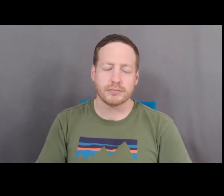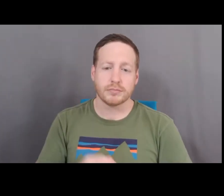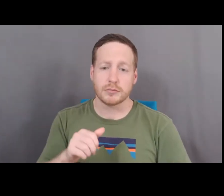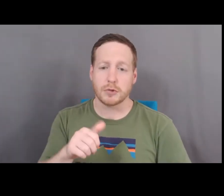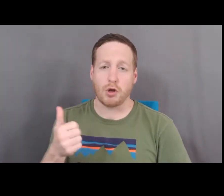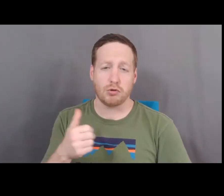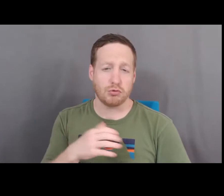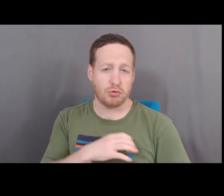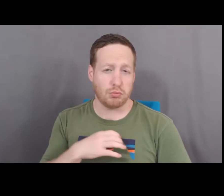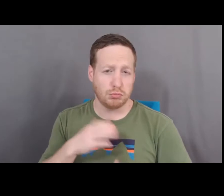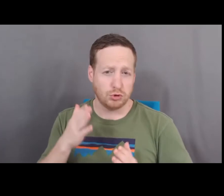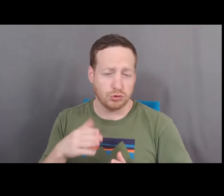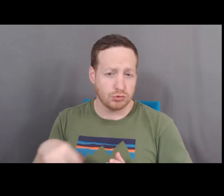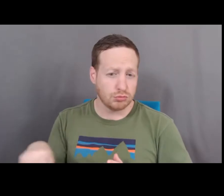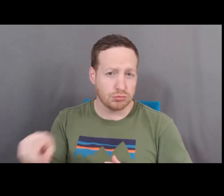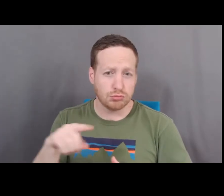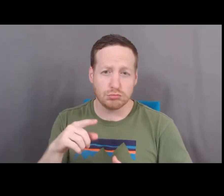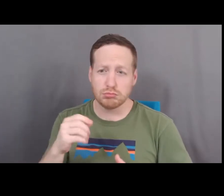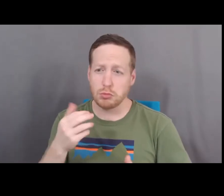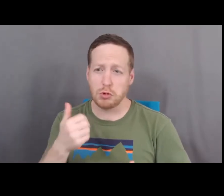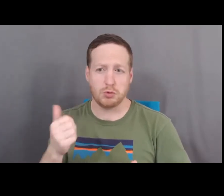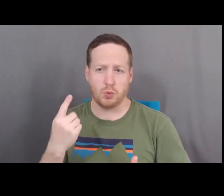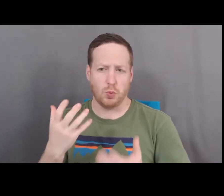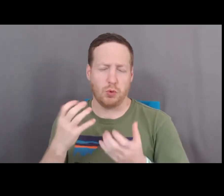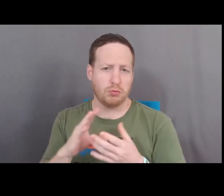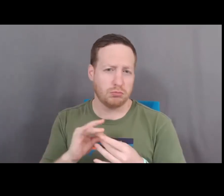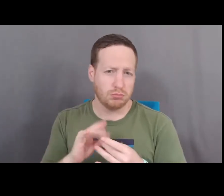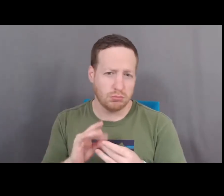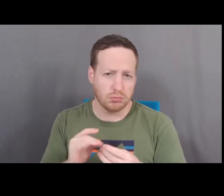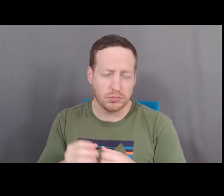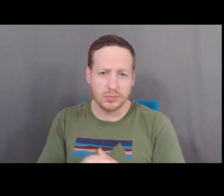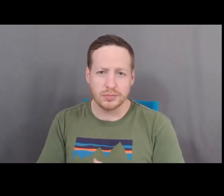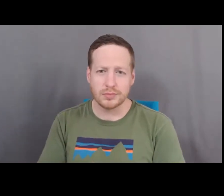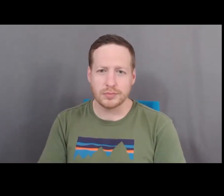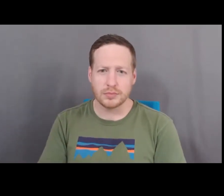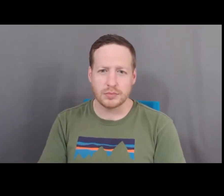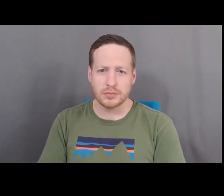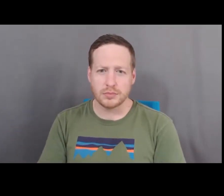Great, thank you. Other commissioners want to share their reflections or thoughts around Paul?